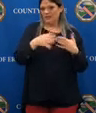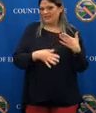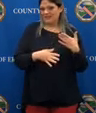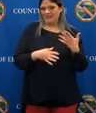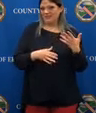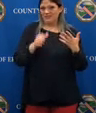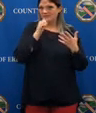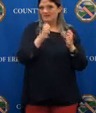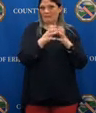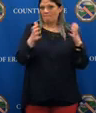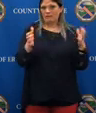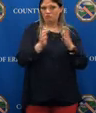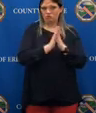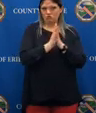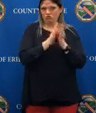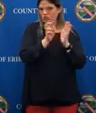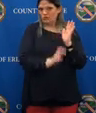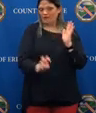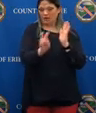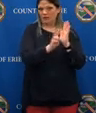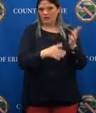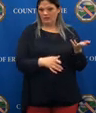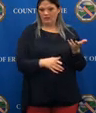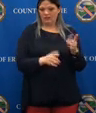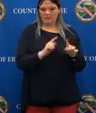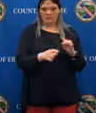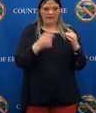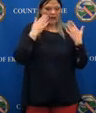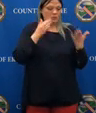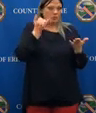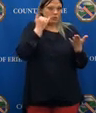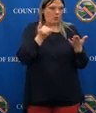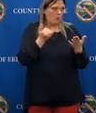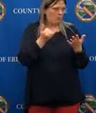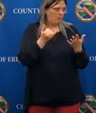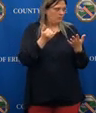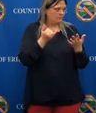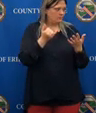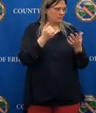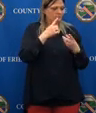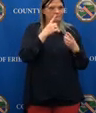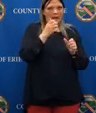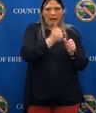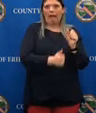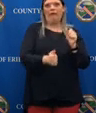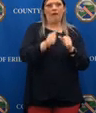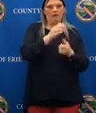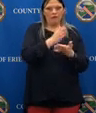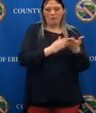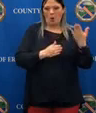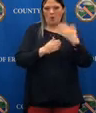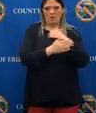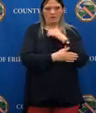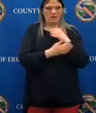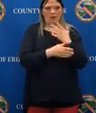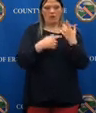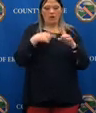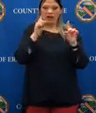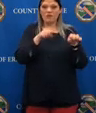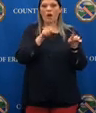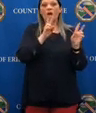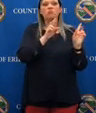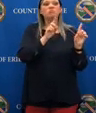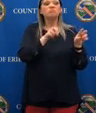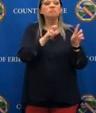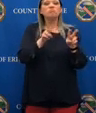as much travel going on. But I don't know of every part of the county. I've been in other parts, and I've been dismayed at times when I've seen